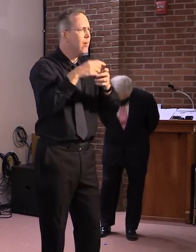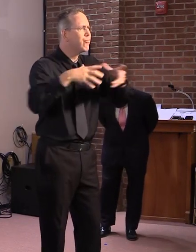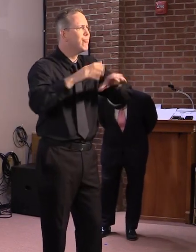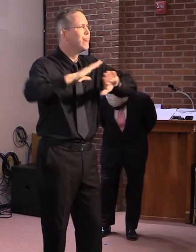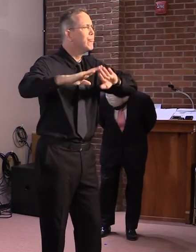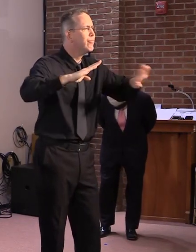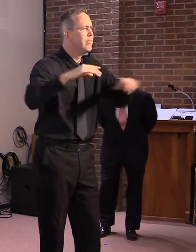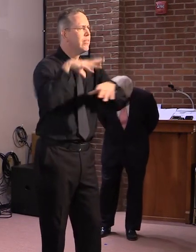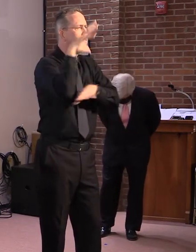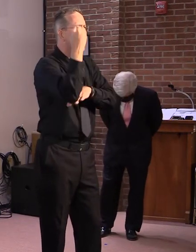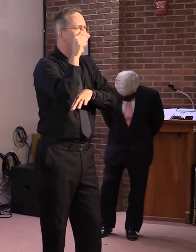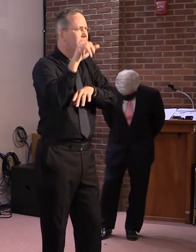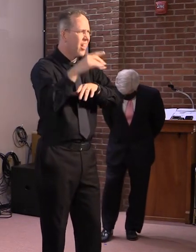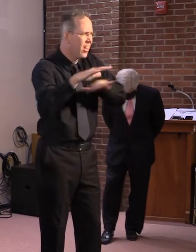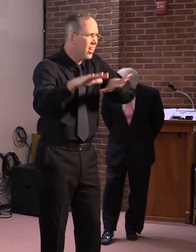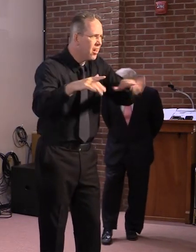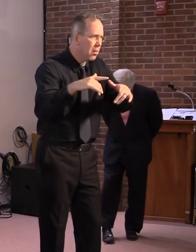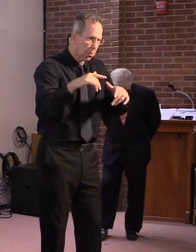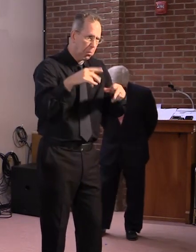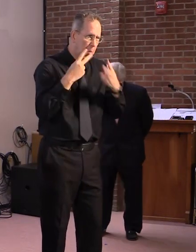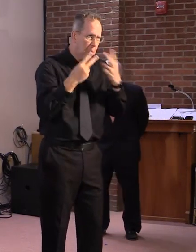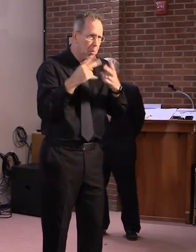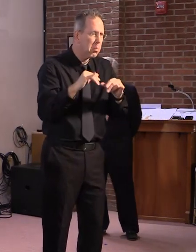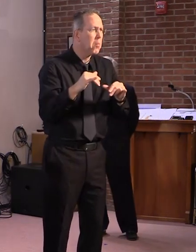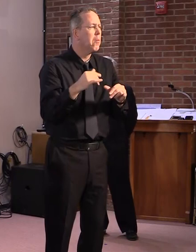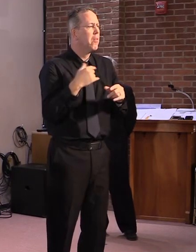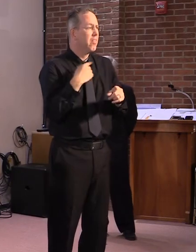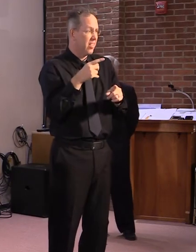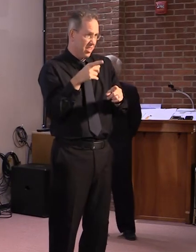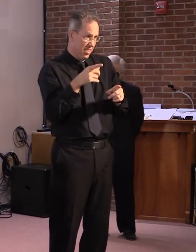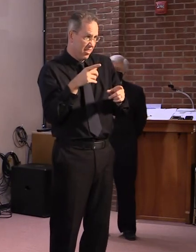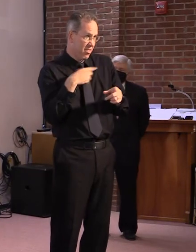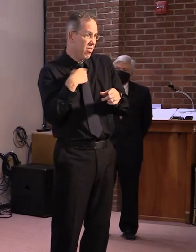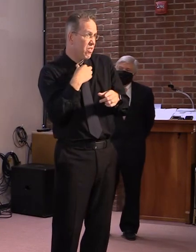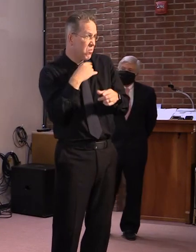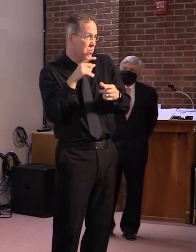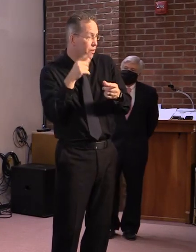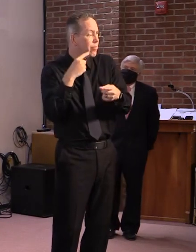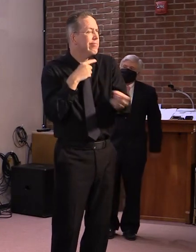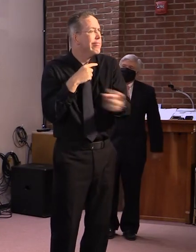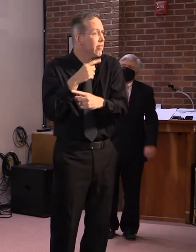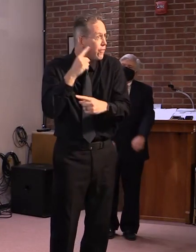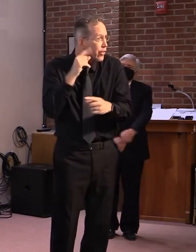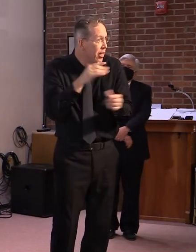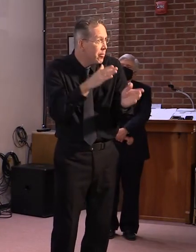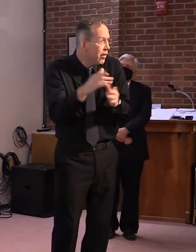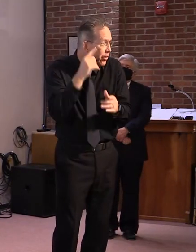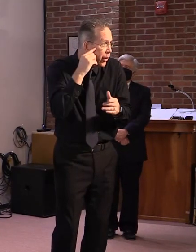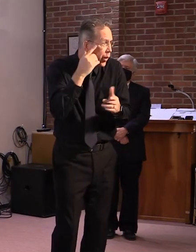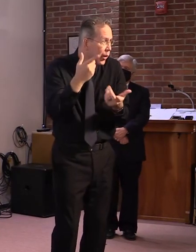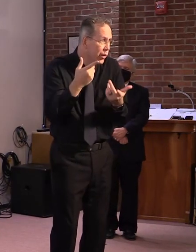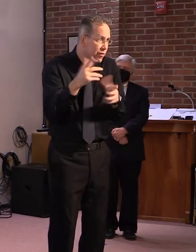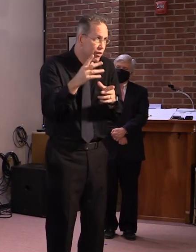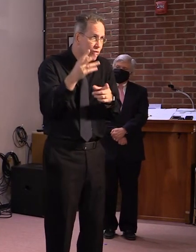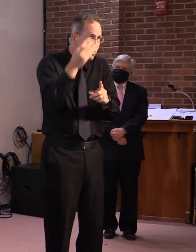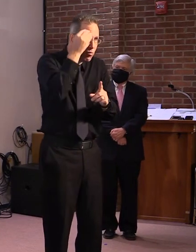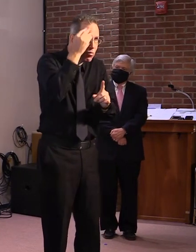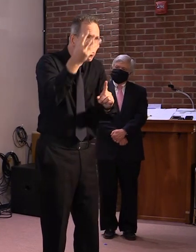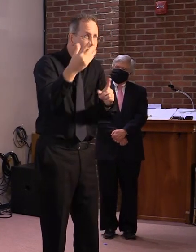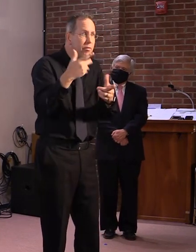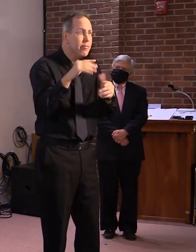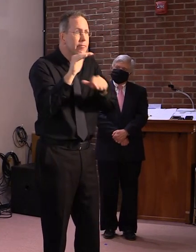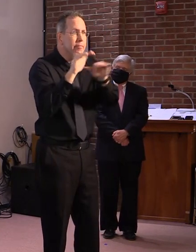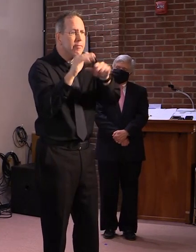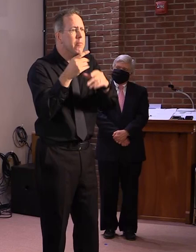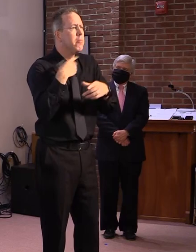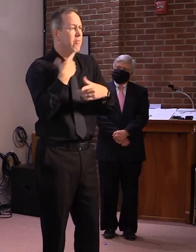that magnitude here in Vermont. And if you do, I'd ask you to call the public safety and report it to them so we can continue to track. But